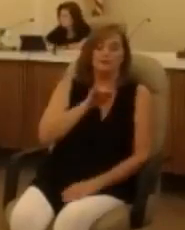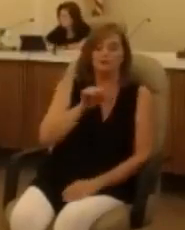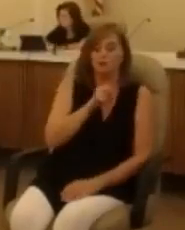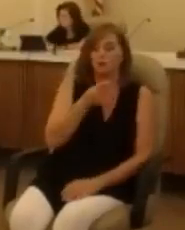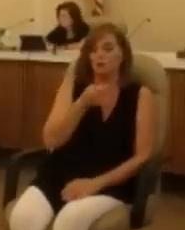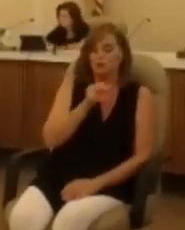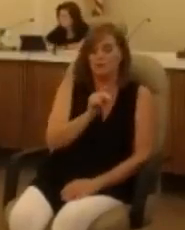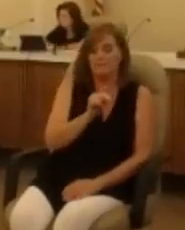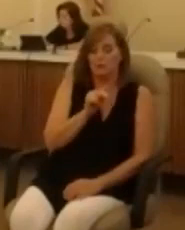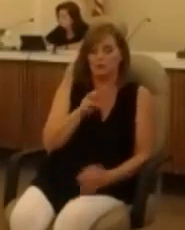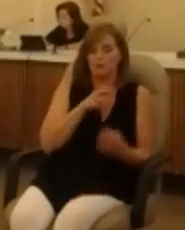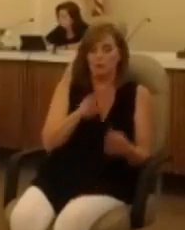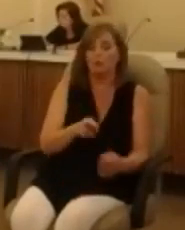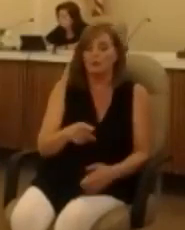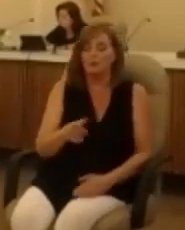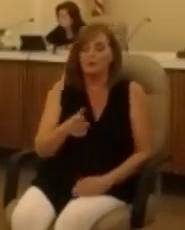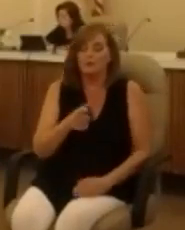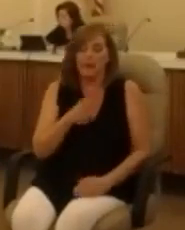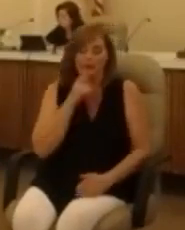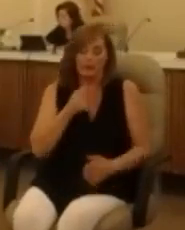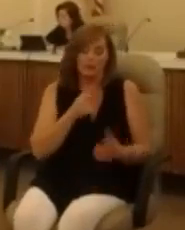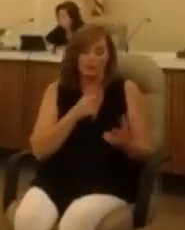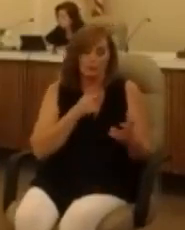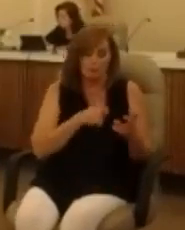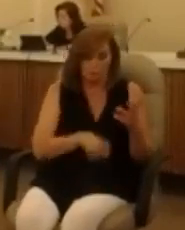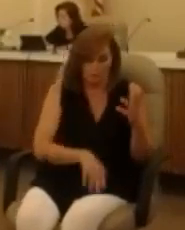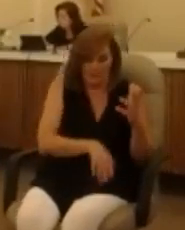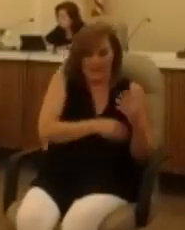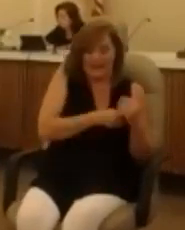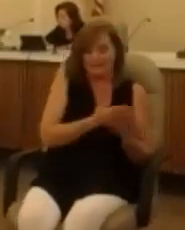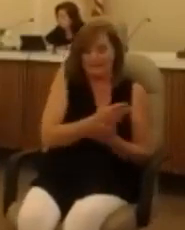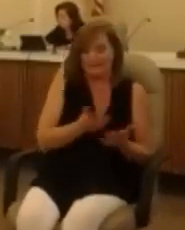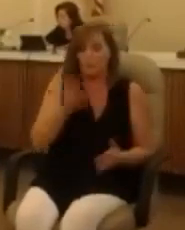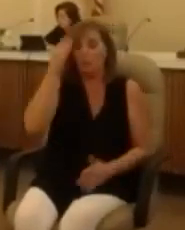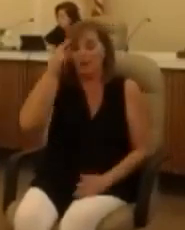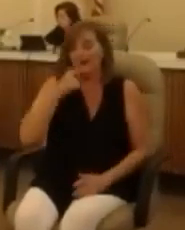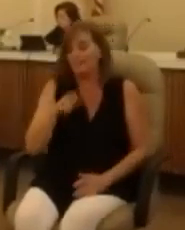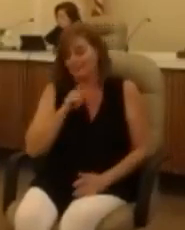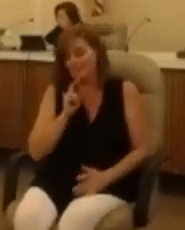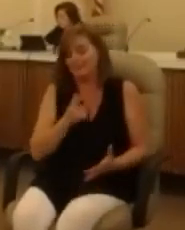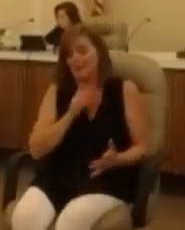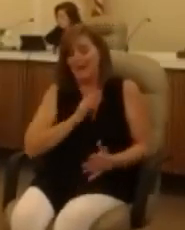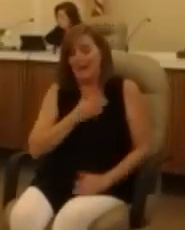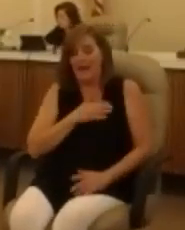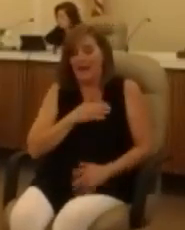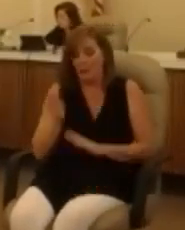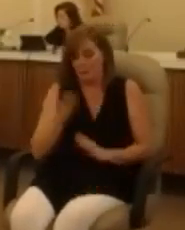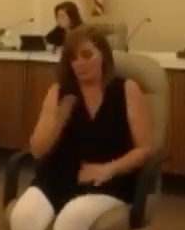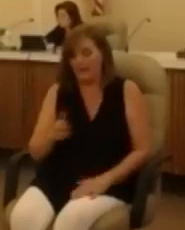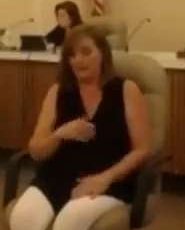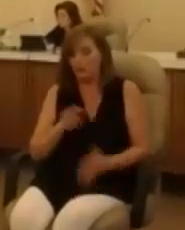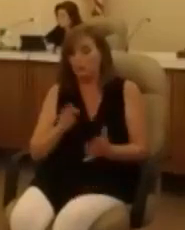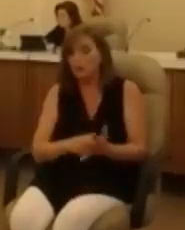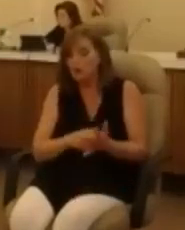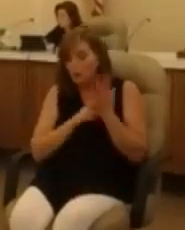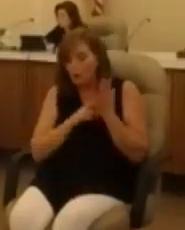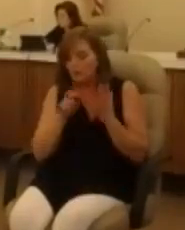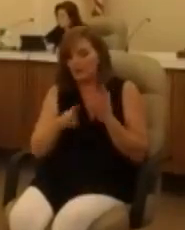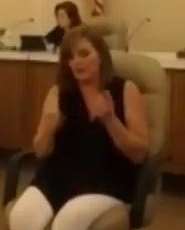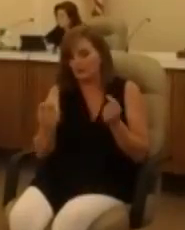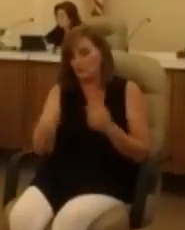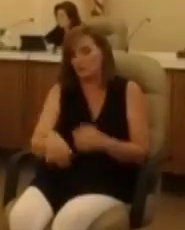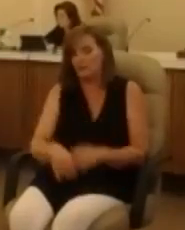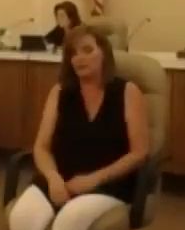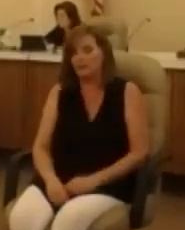haven't met. Why? Because of our active streets plan essentially requires them to do so. There has been